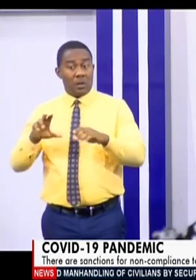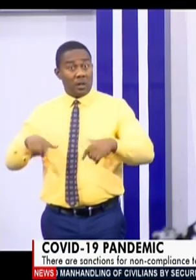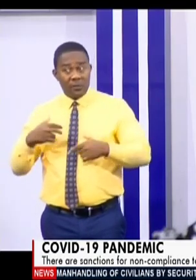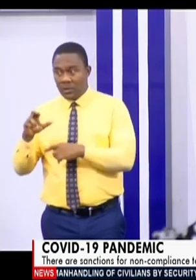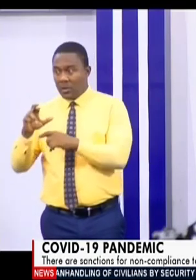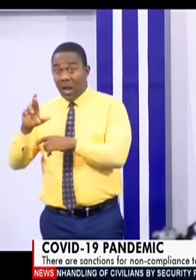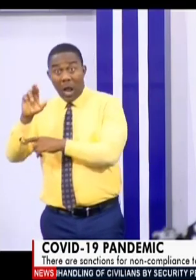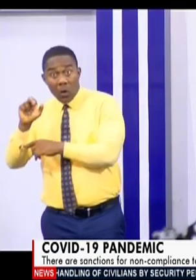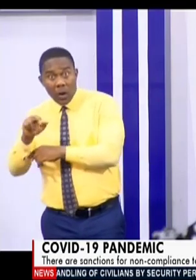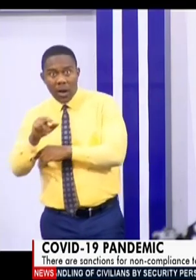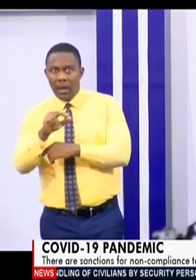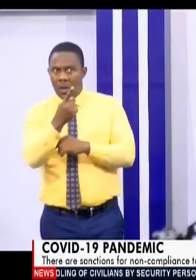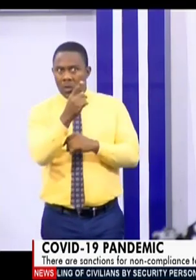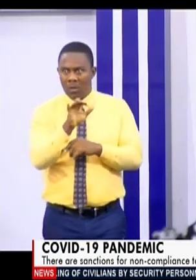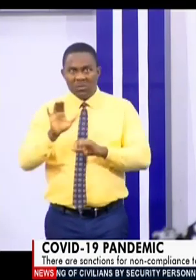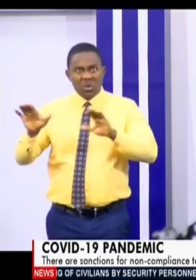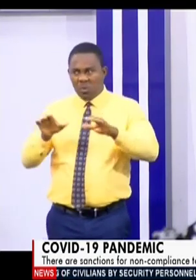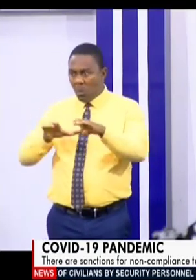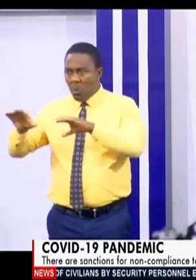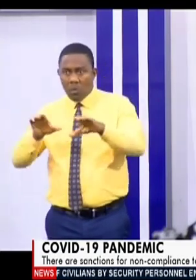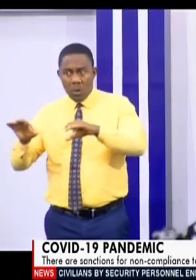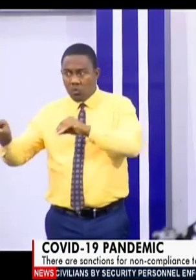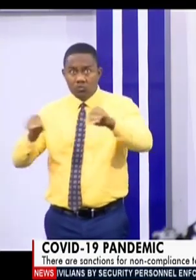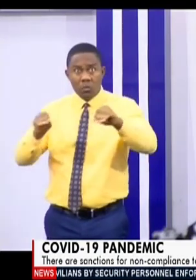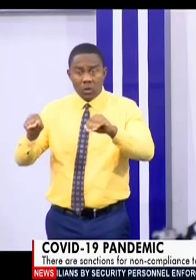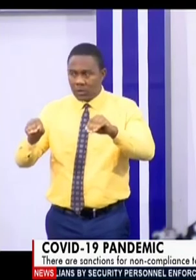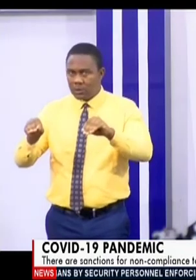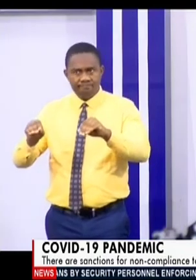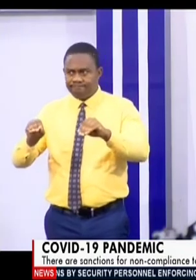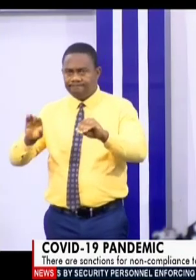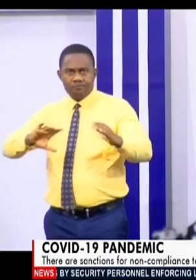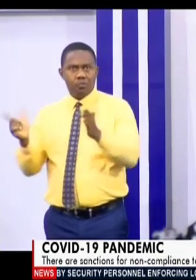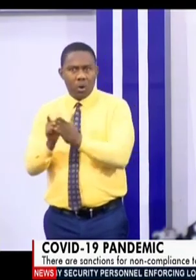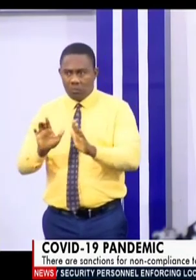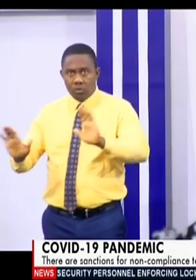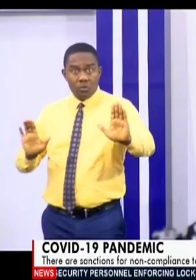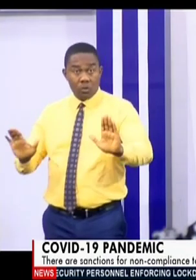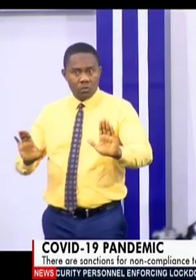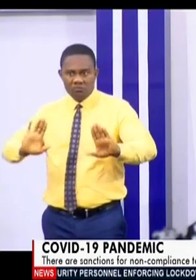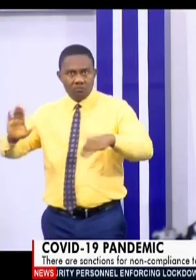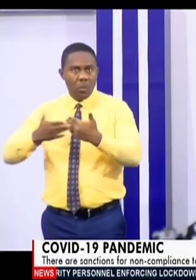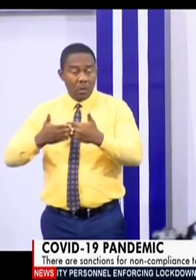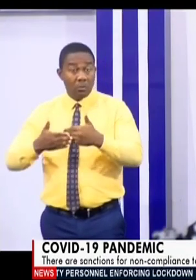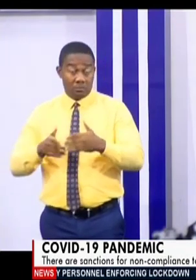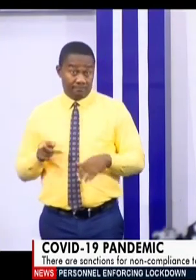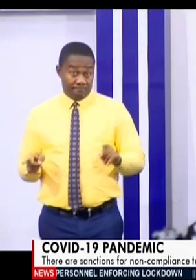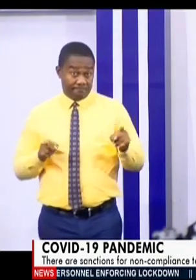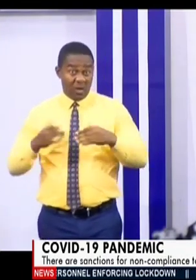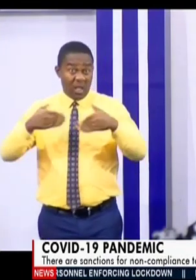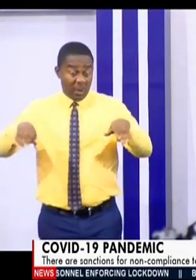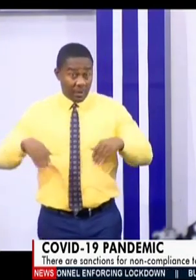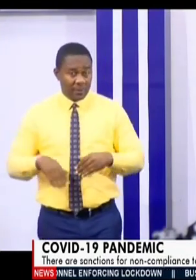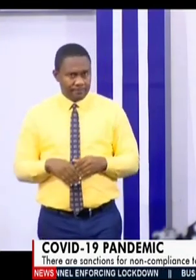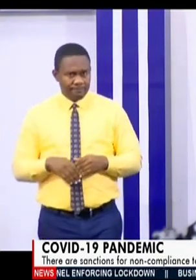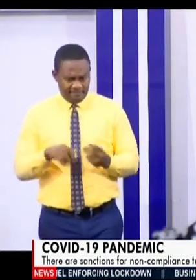Kumasi, gazetted on the 30th of March, under the signature of the President of the Republic, Nana Addo-Dankwa Akufo-Addo. These two